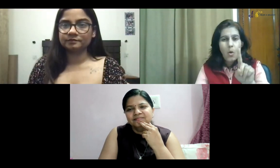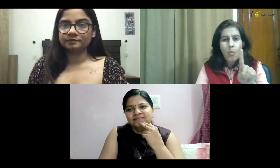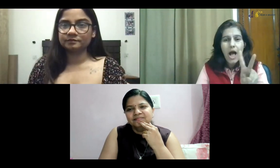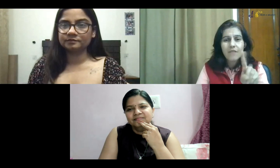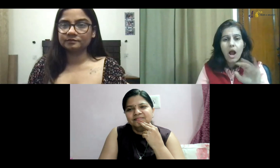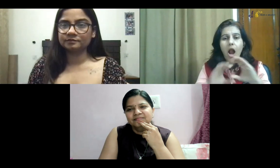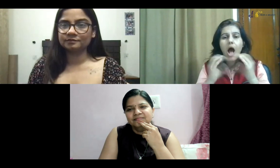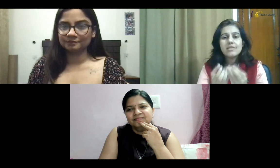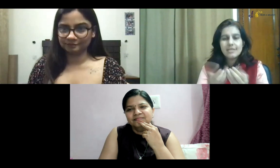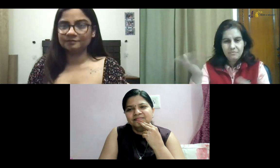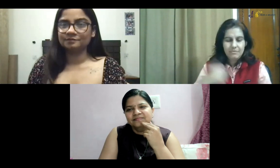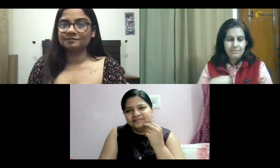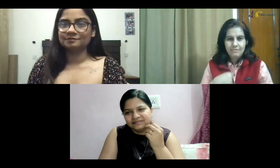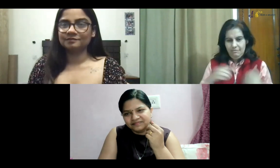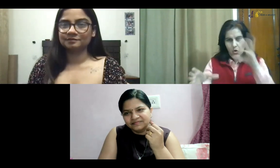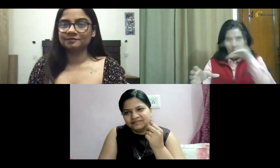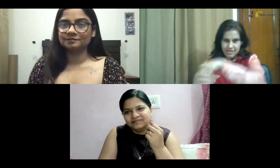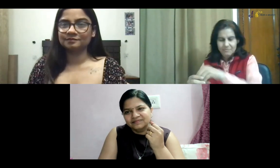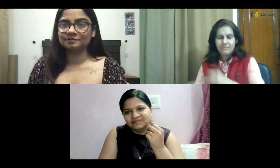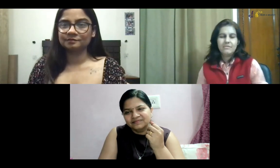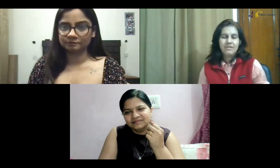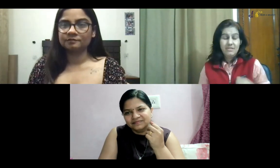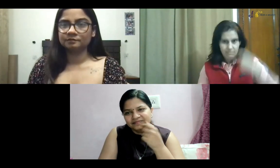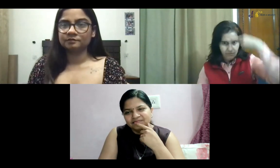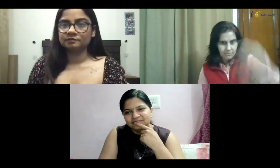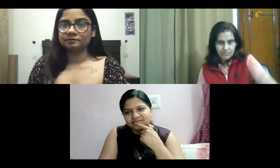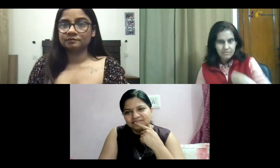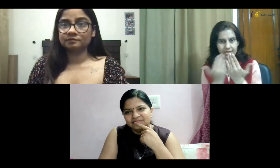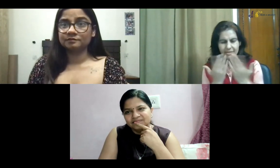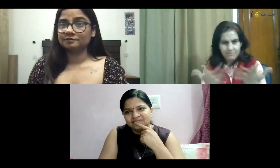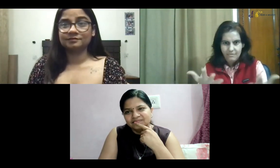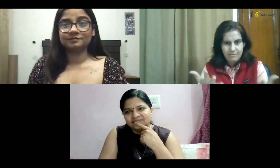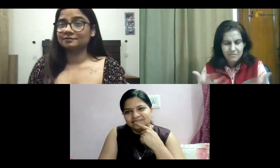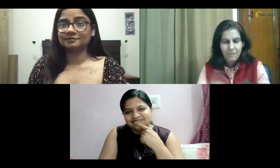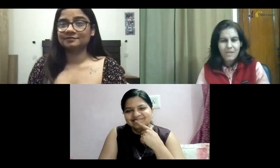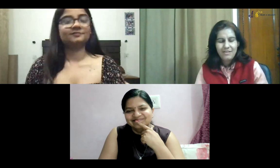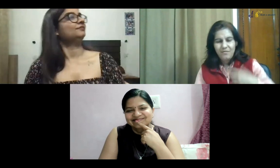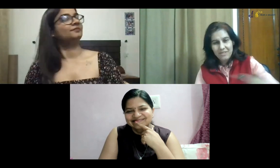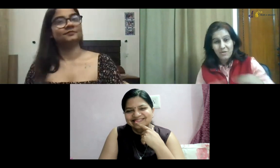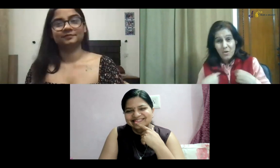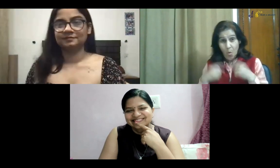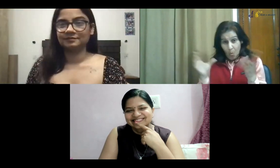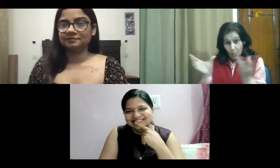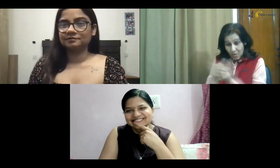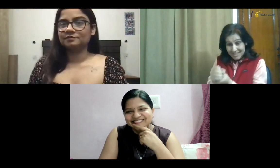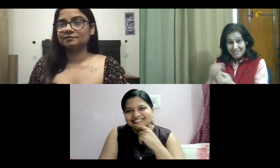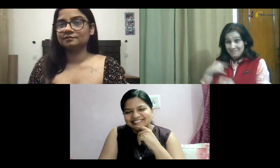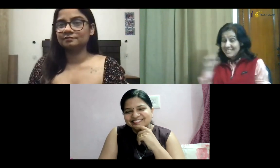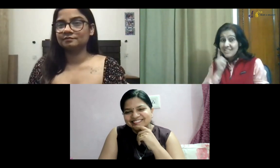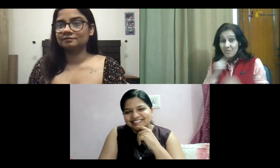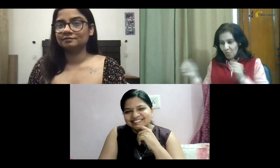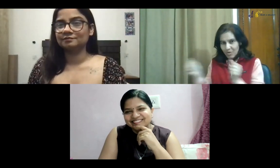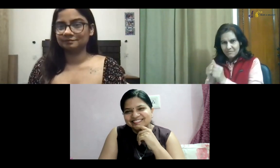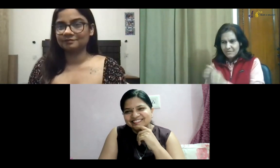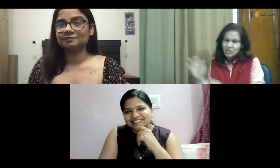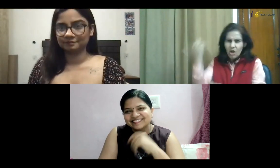I was young, I also have experienced this thing. I was studying in 12th class, so I was not keen.